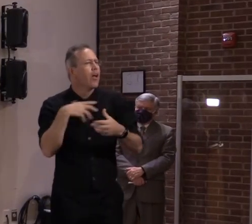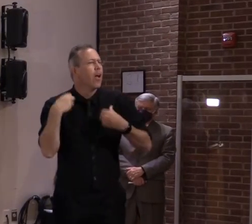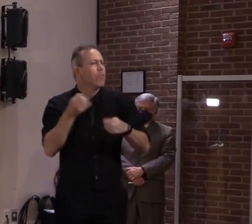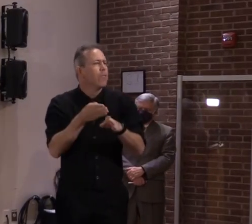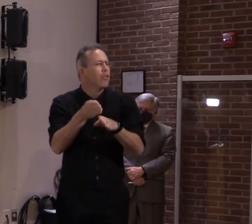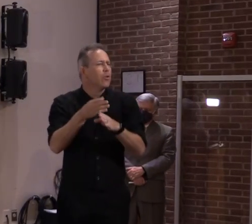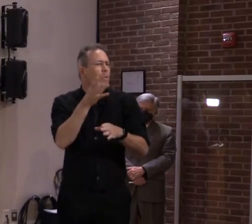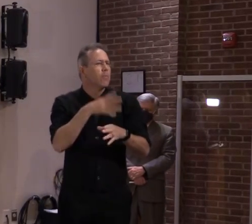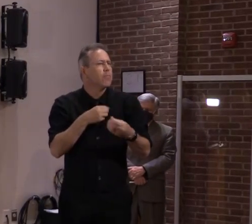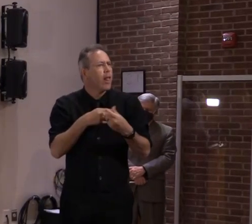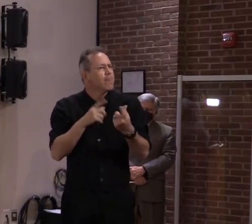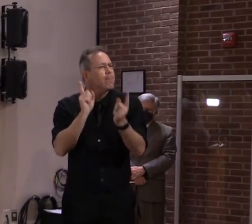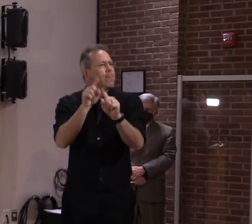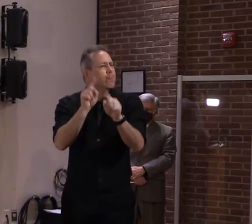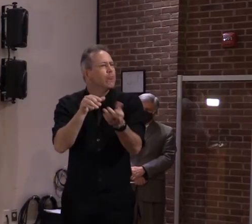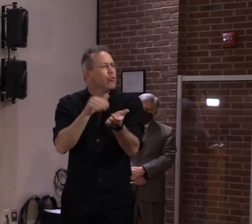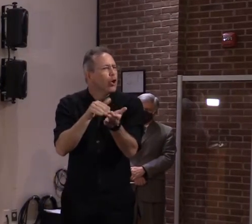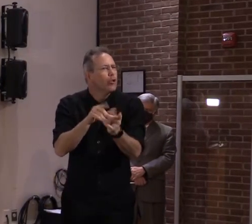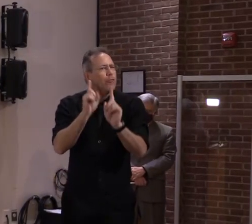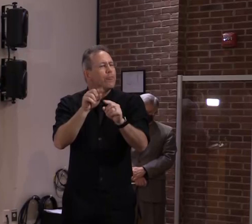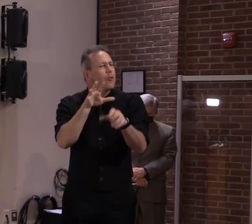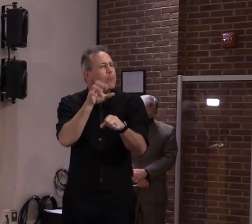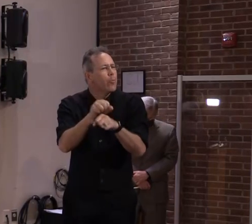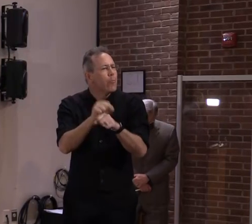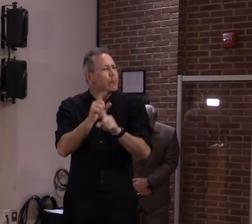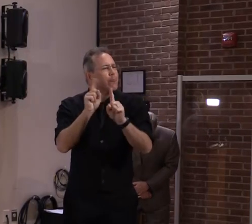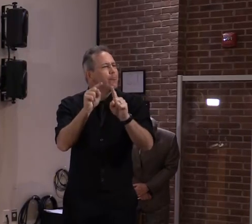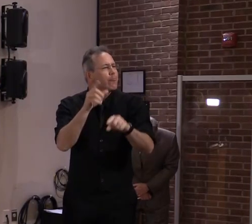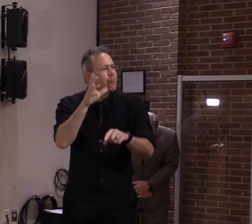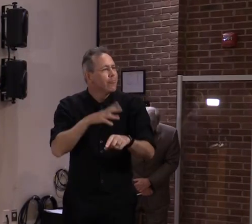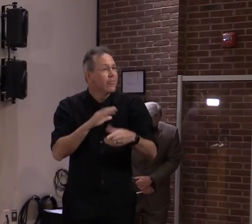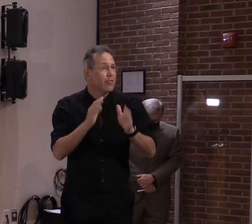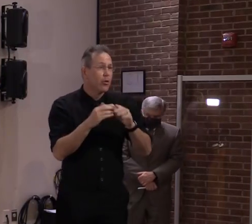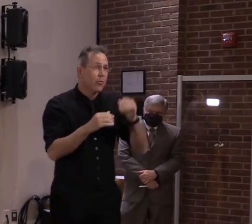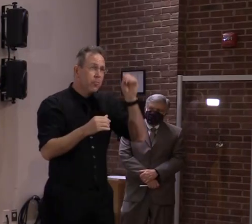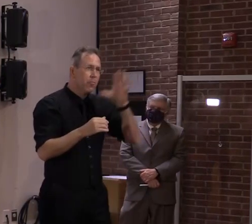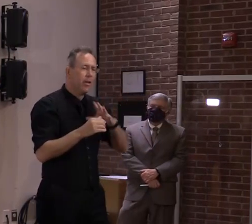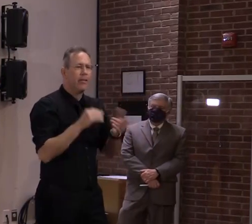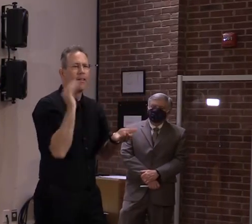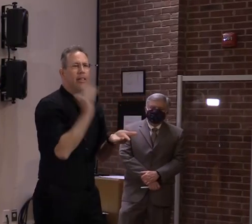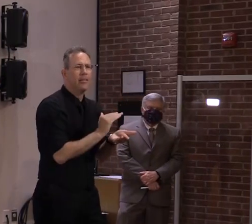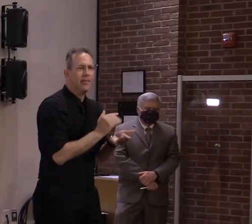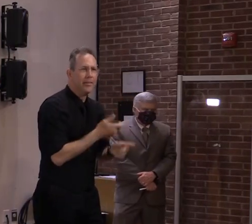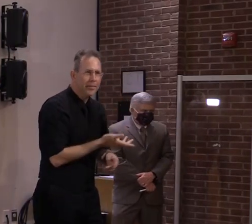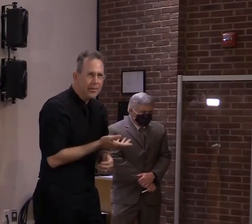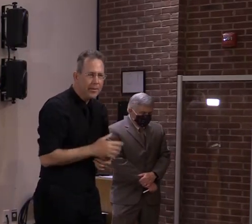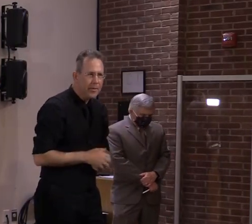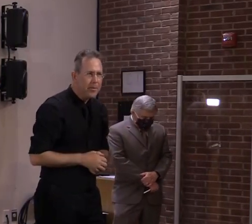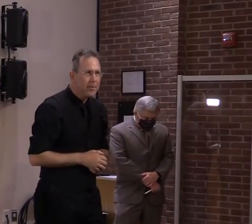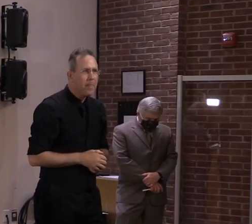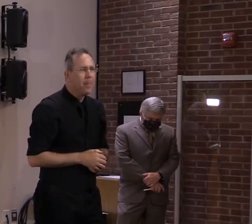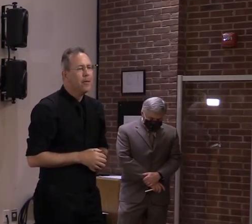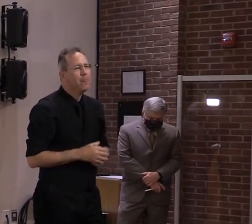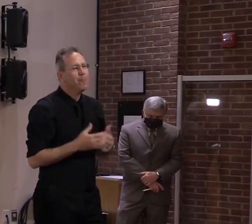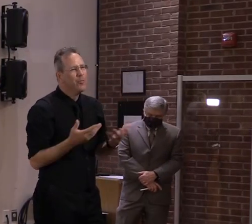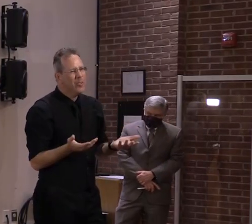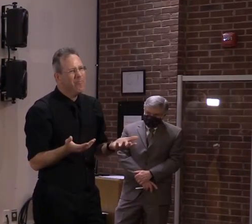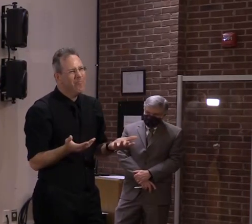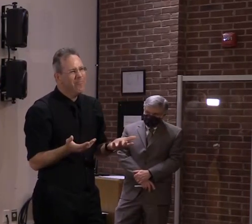So getting a vaccination may be more part and parcel of what they would do